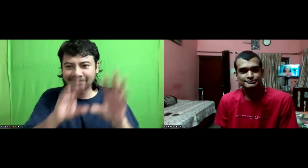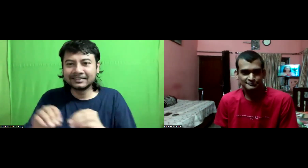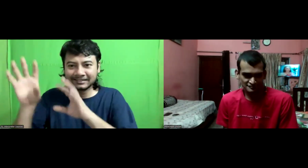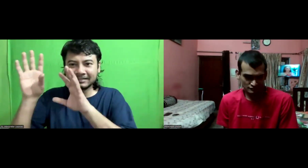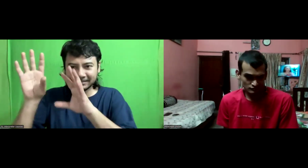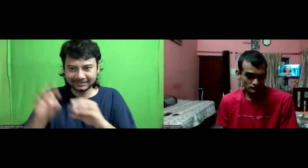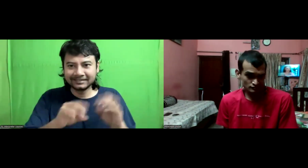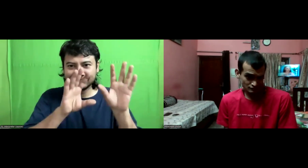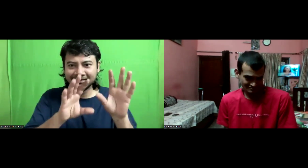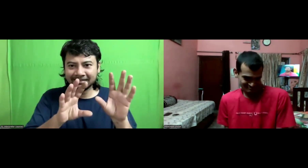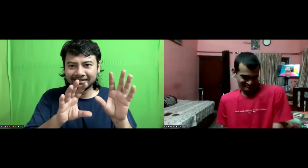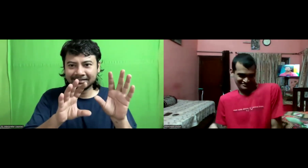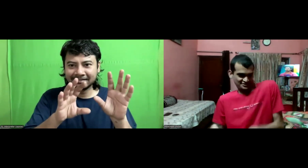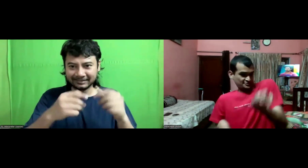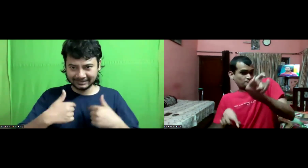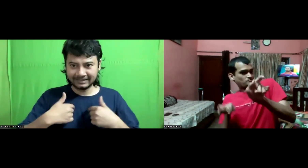Wind.